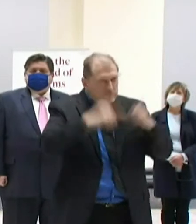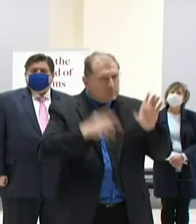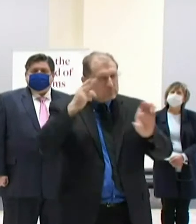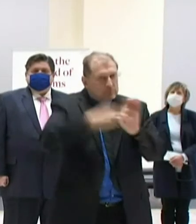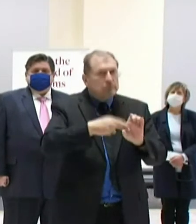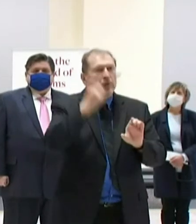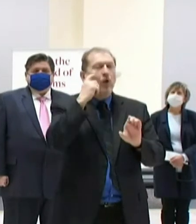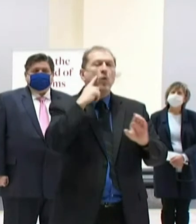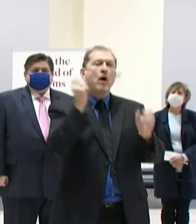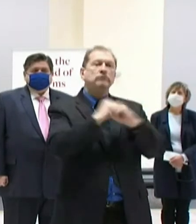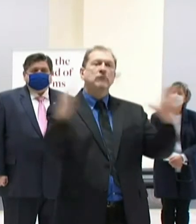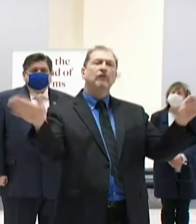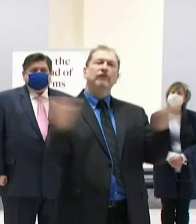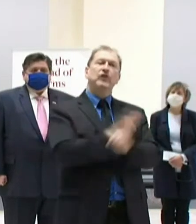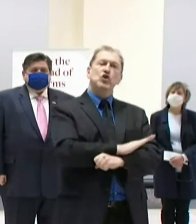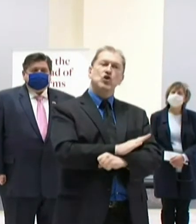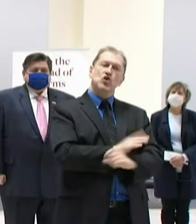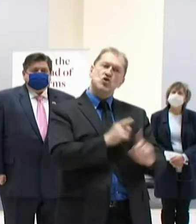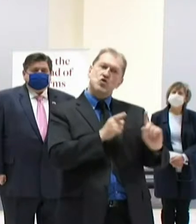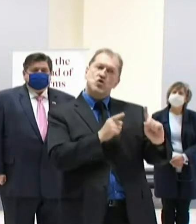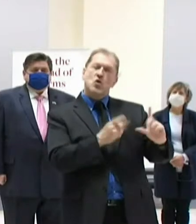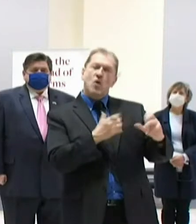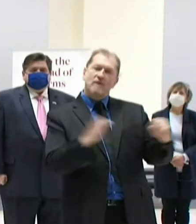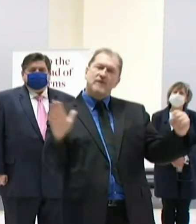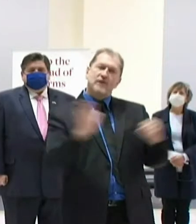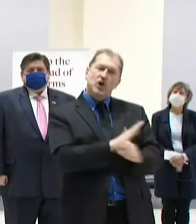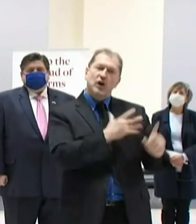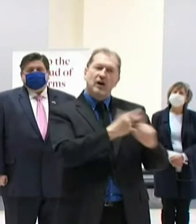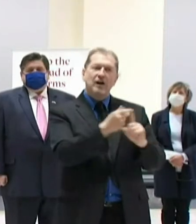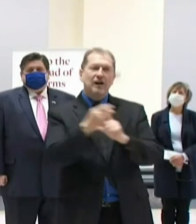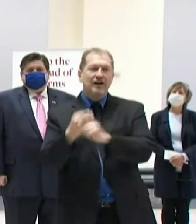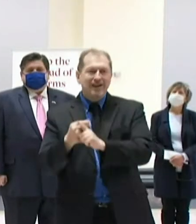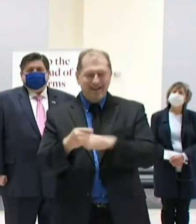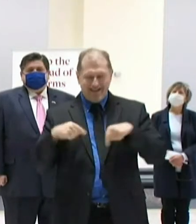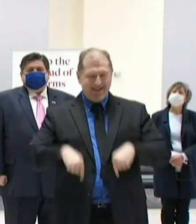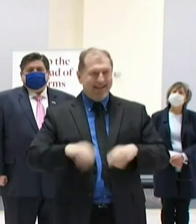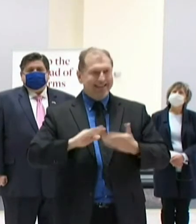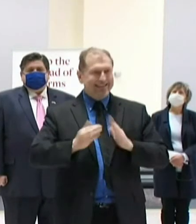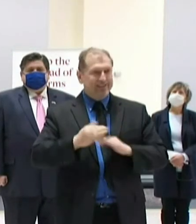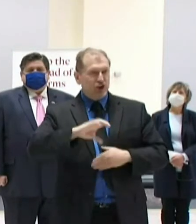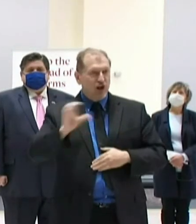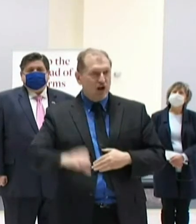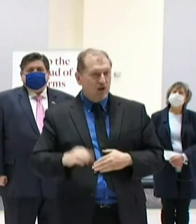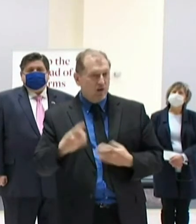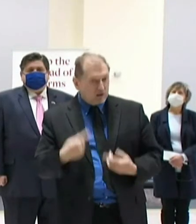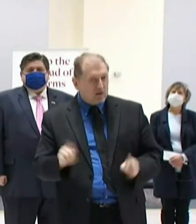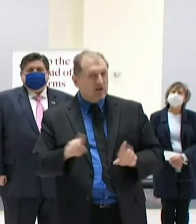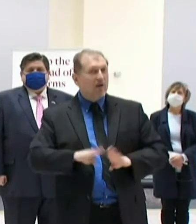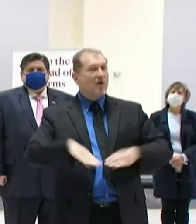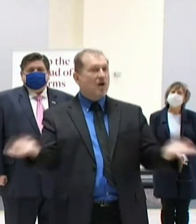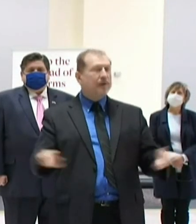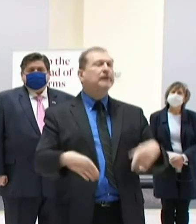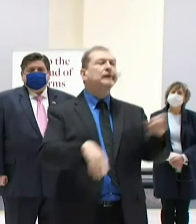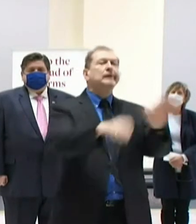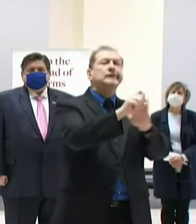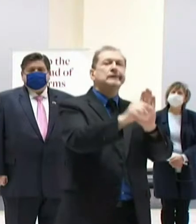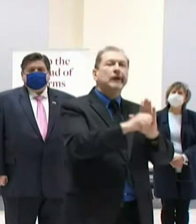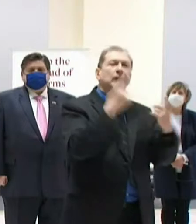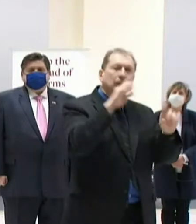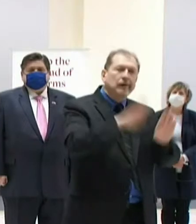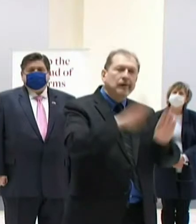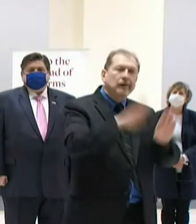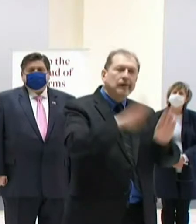our residents, reopen our city and our state, and finally put this pandemic in the rearview mirror. I've said multiple